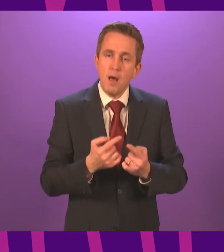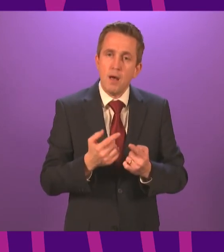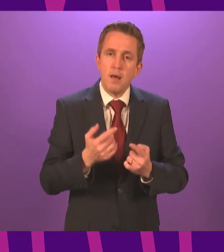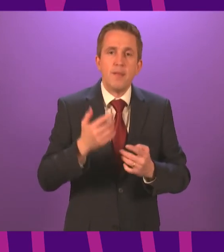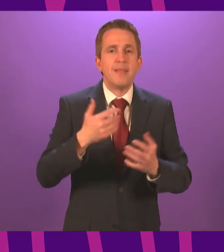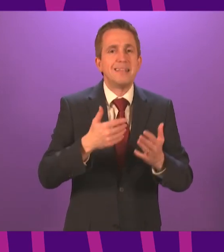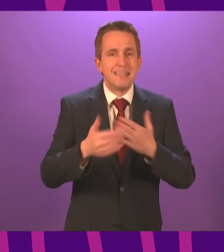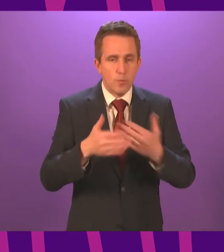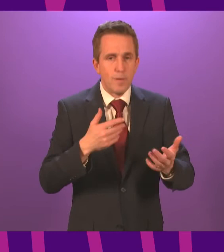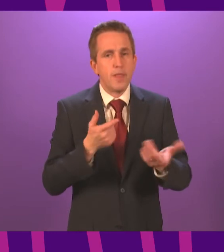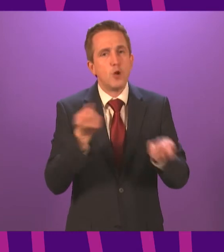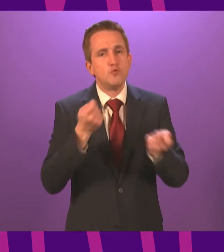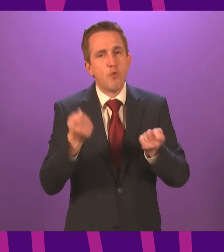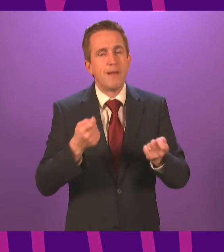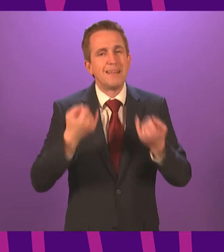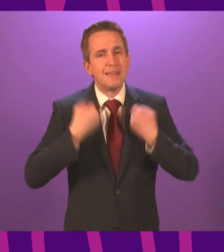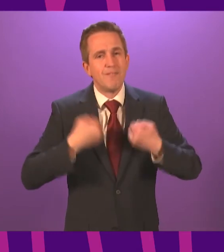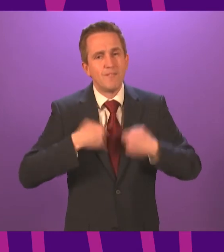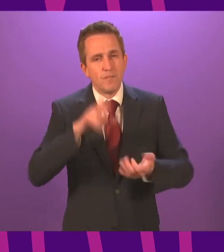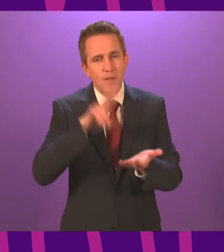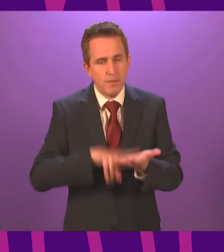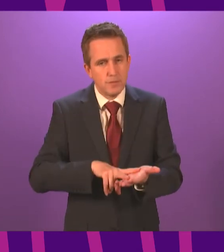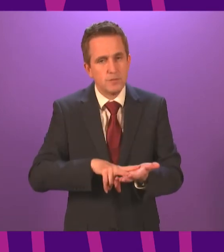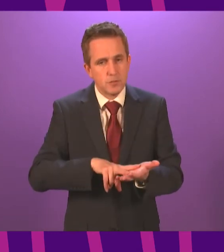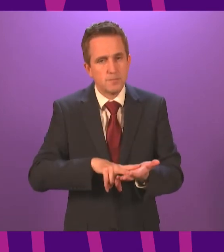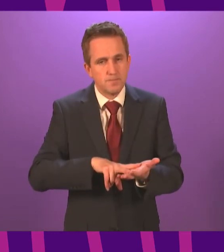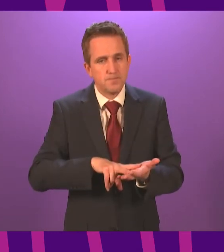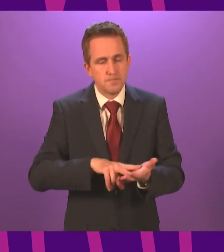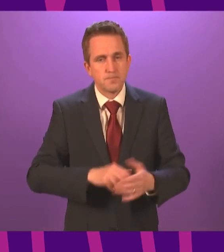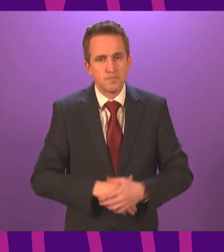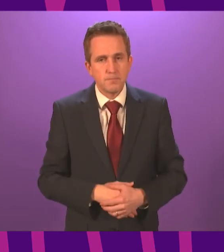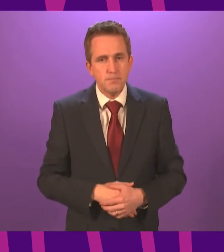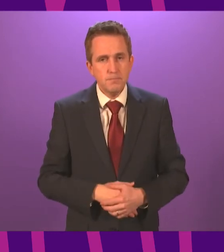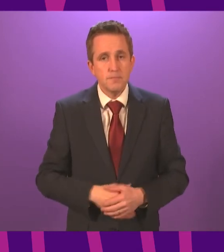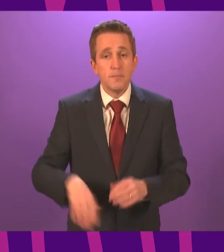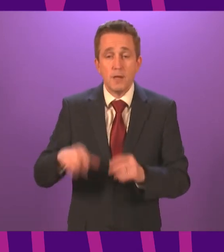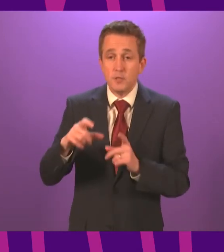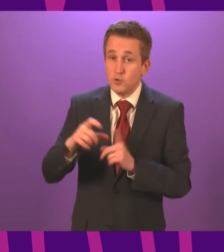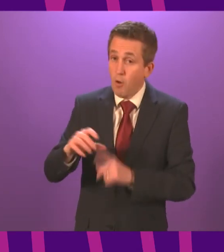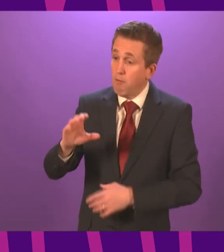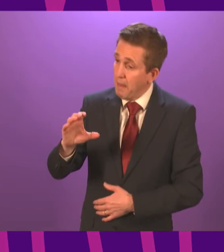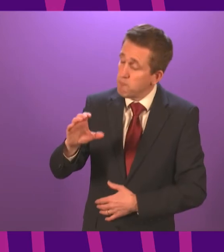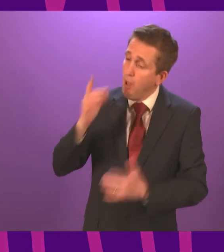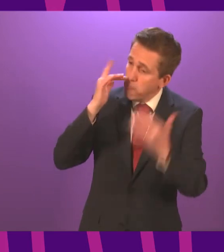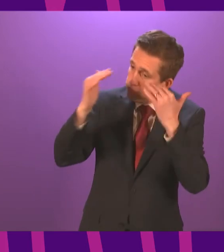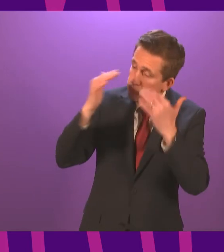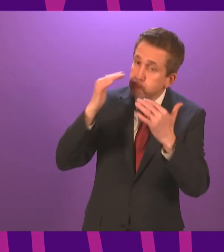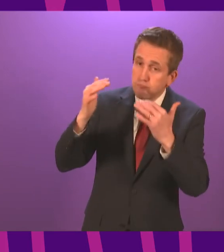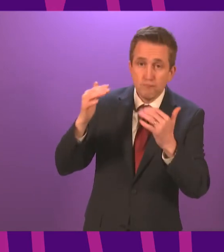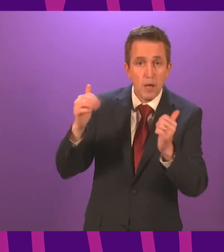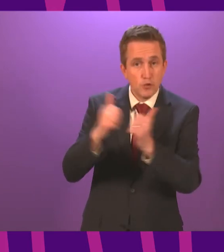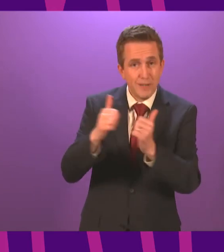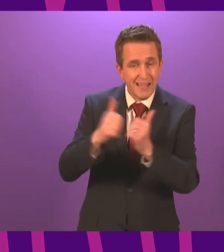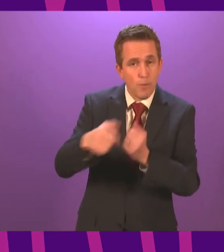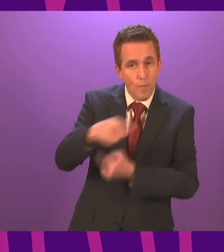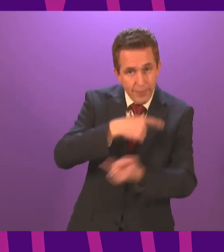controlling the virus. And I also very much welcome the contribution that was made by Donald Cameron, broadly agreeing with the approach that we're taking with